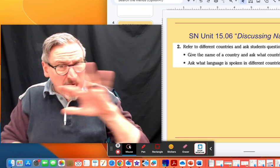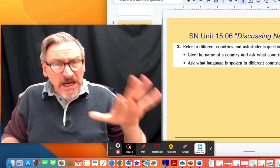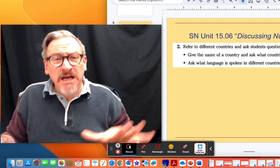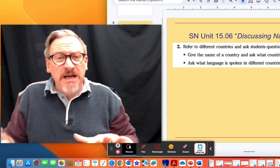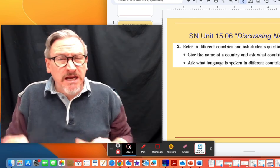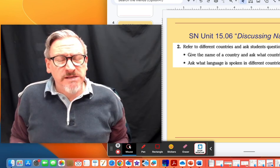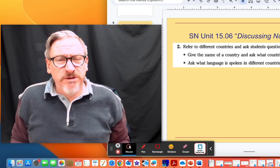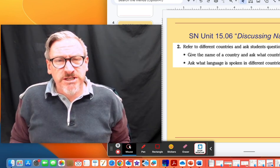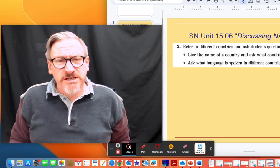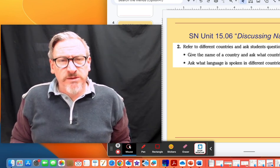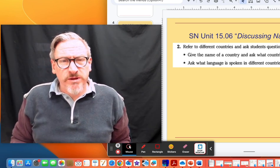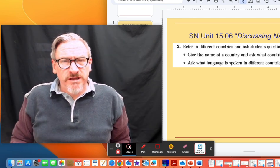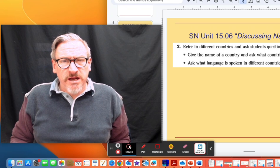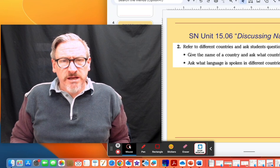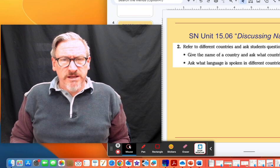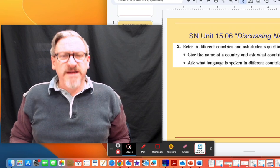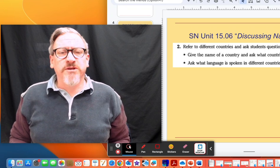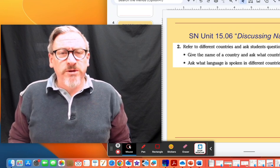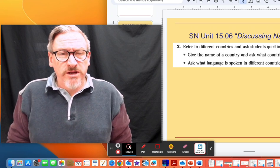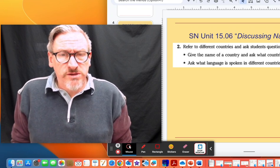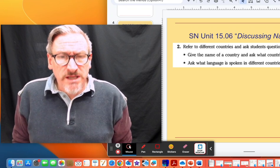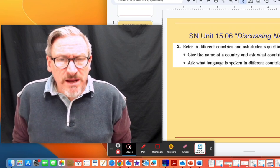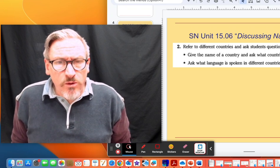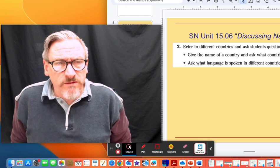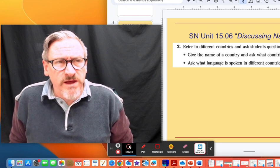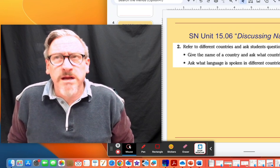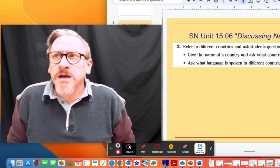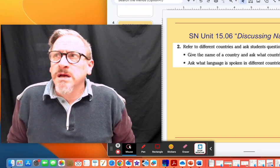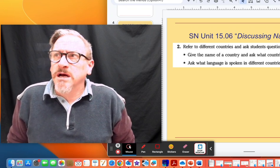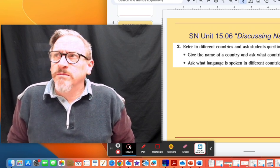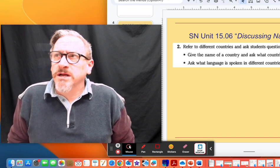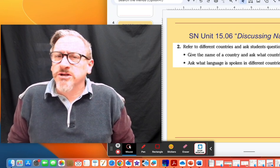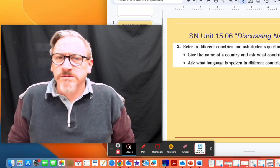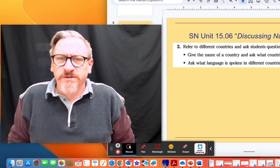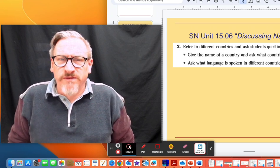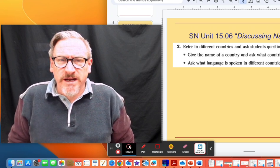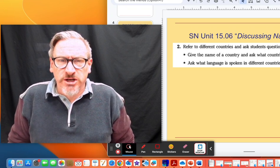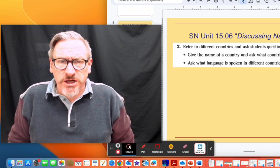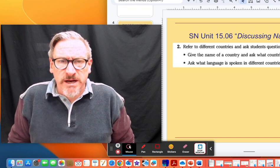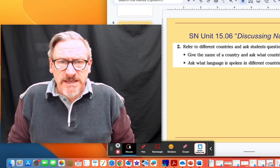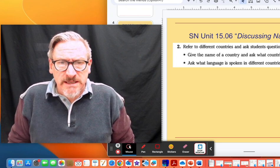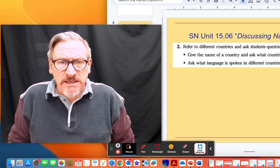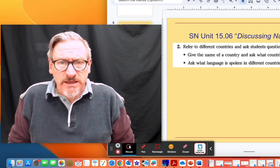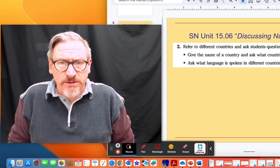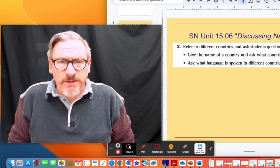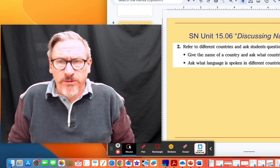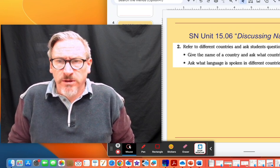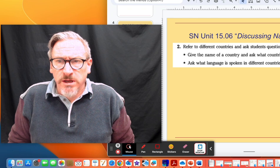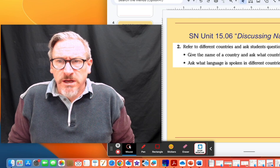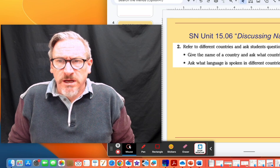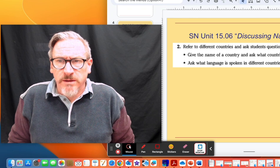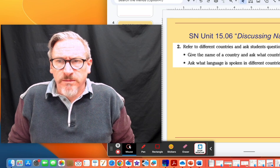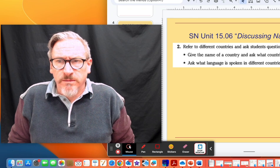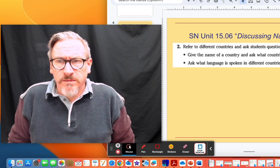networking, as much as within the deaf community. There's a lot more of that in terms of finding a shared identity with